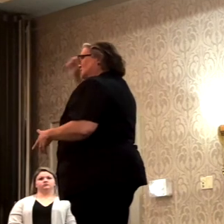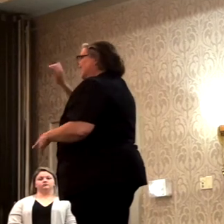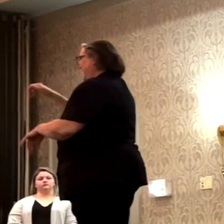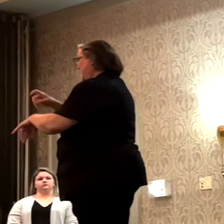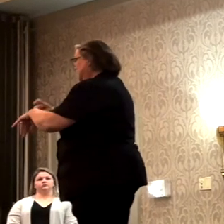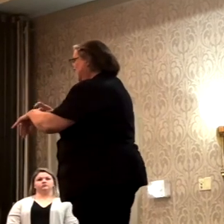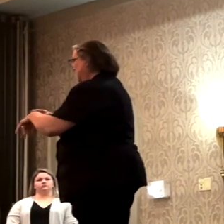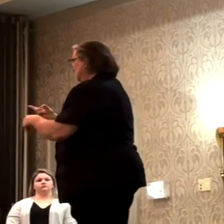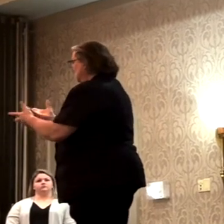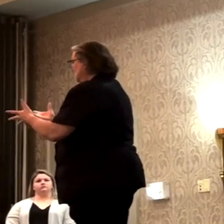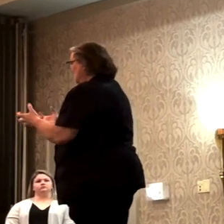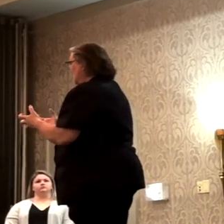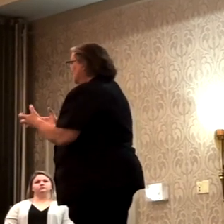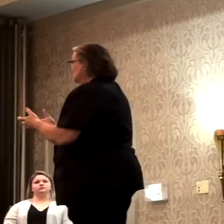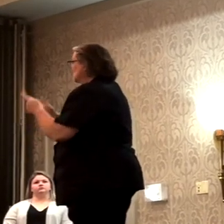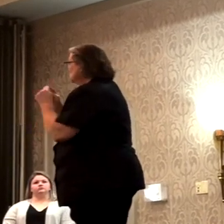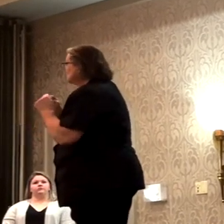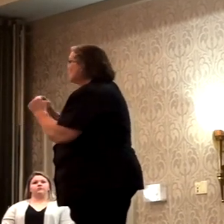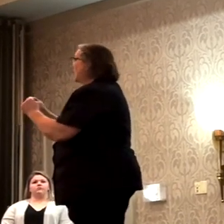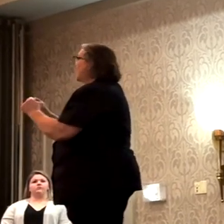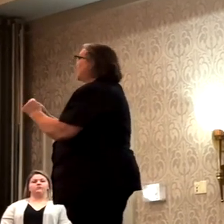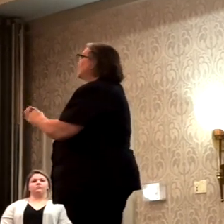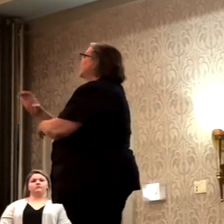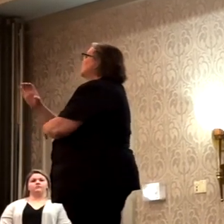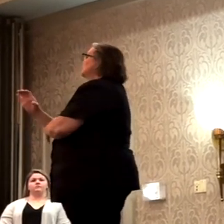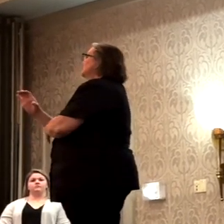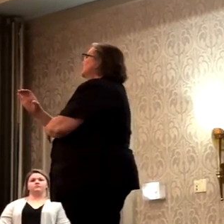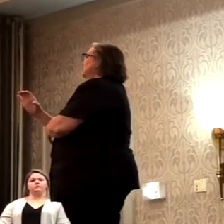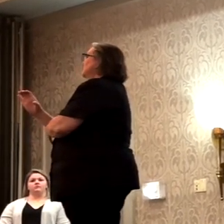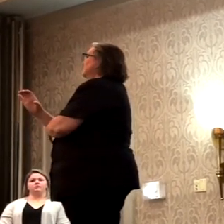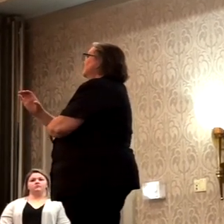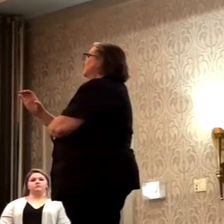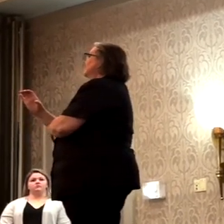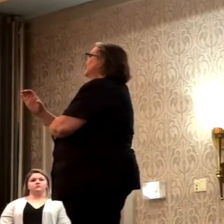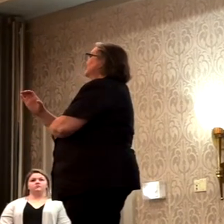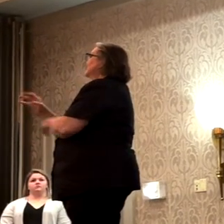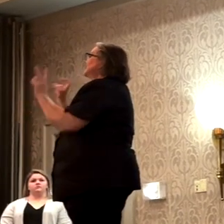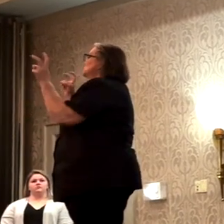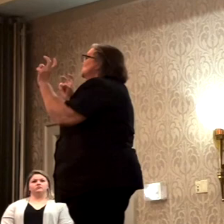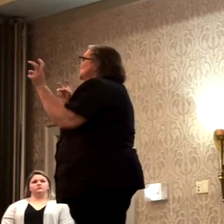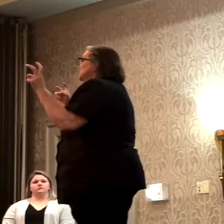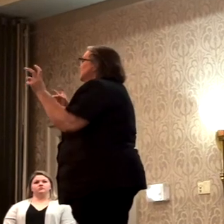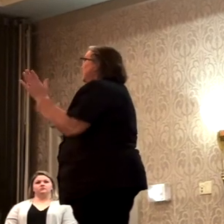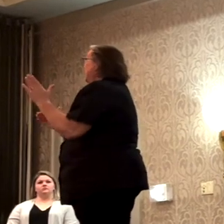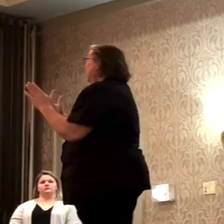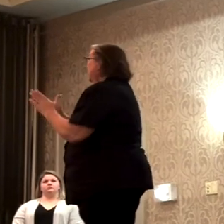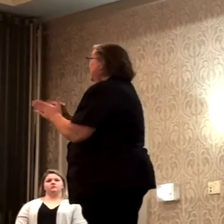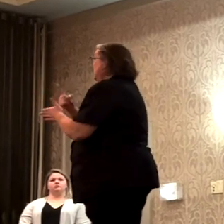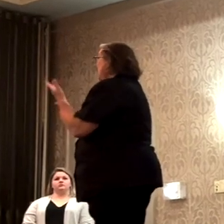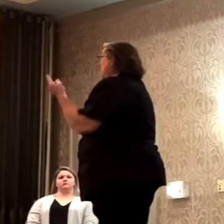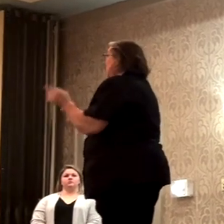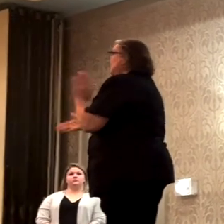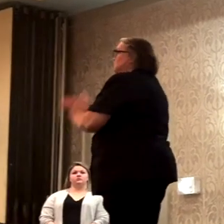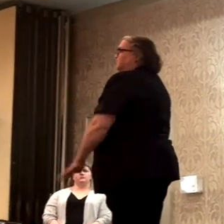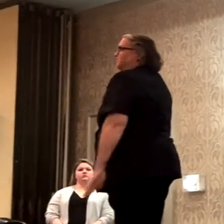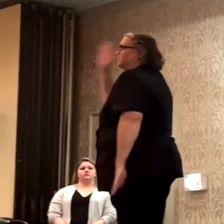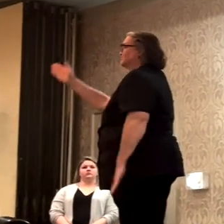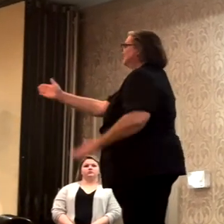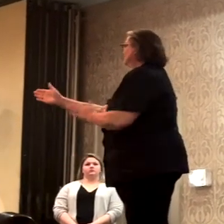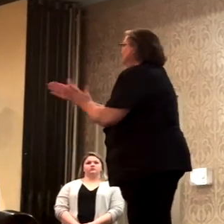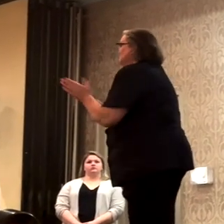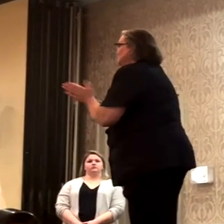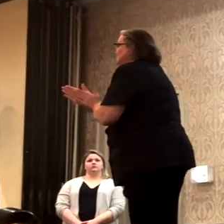a desire to try her hand at criminal matters, and again, she was off. She